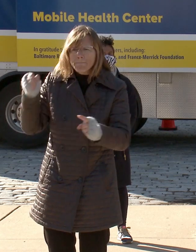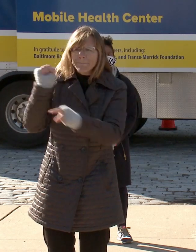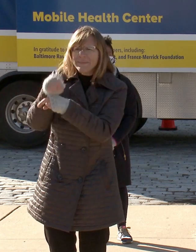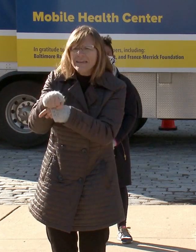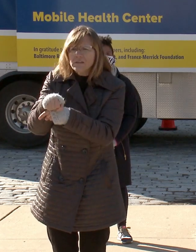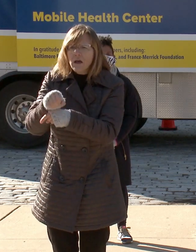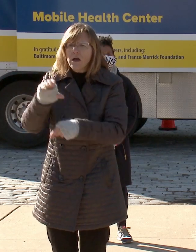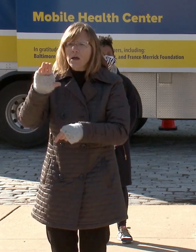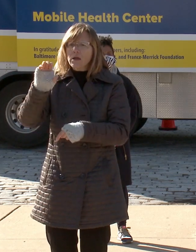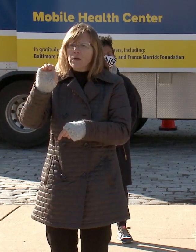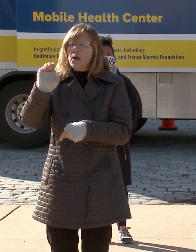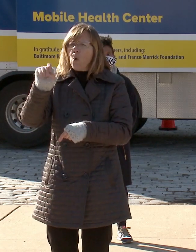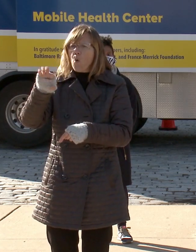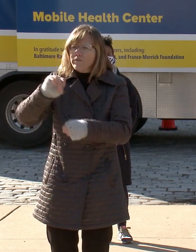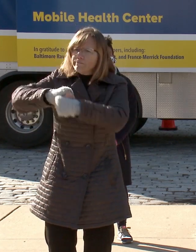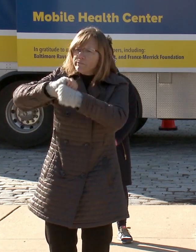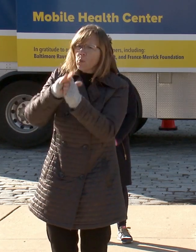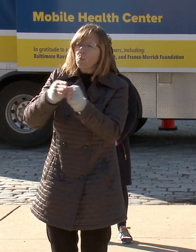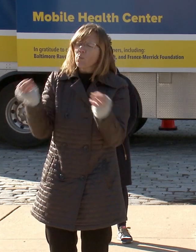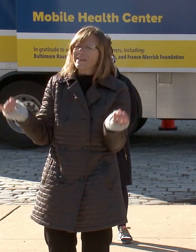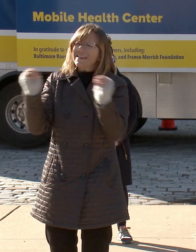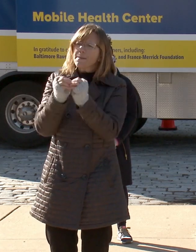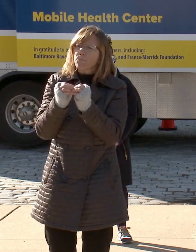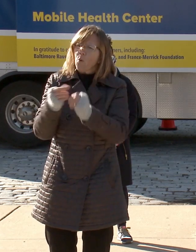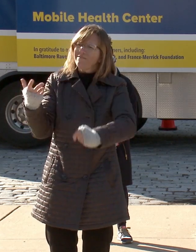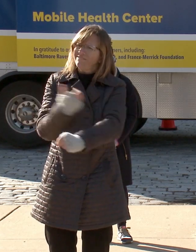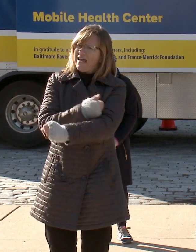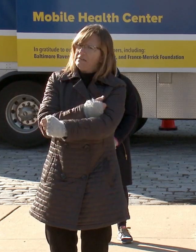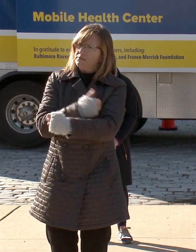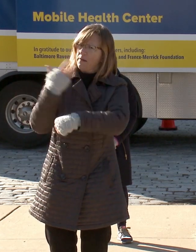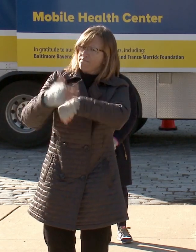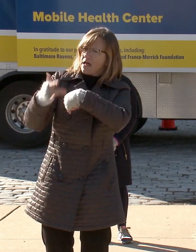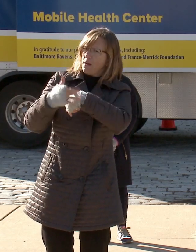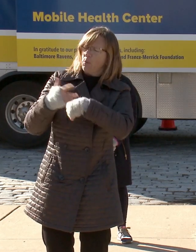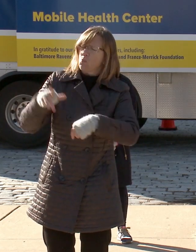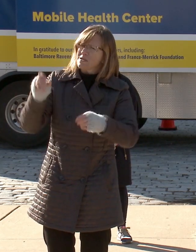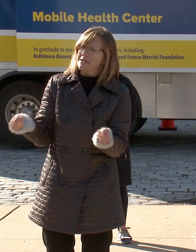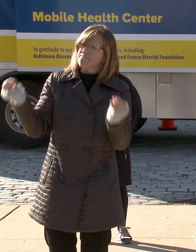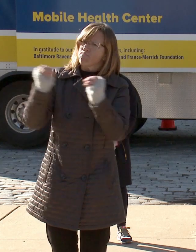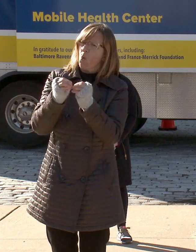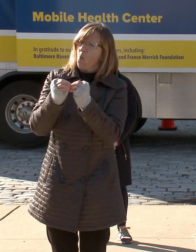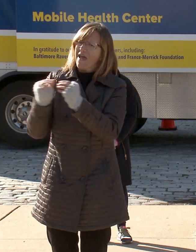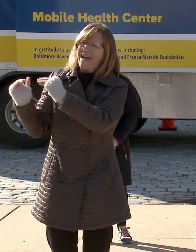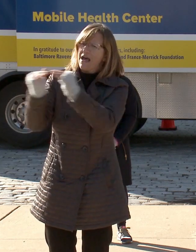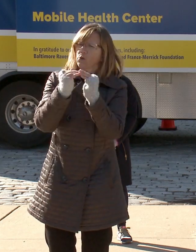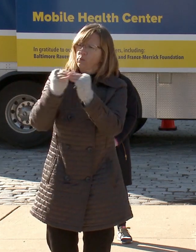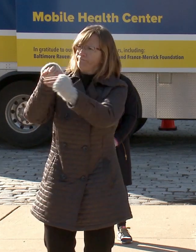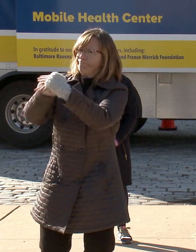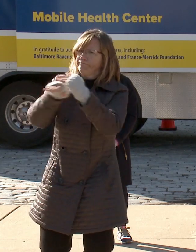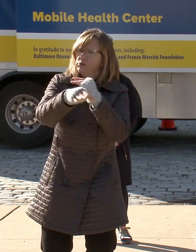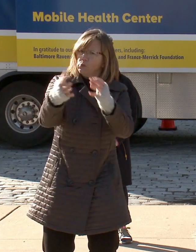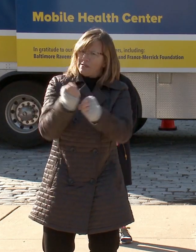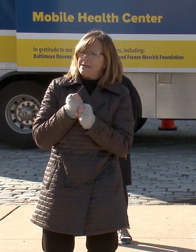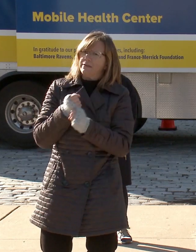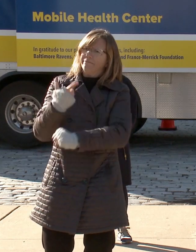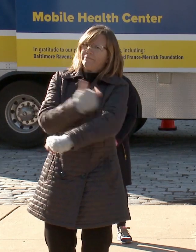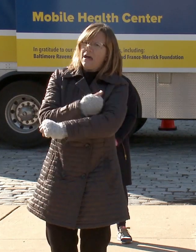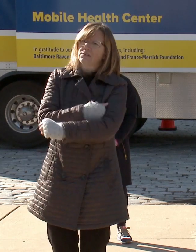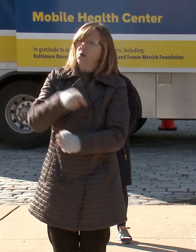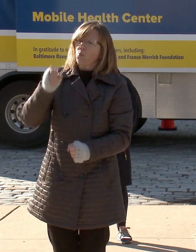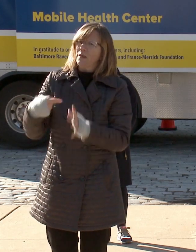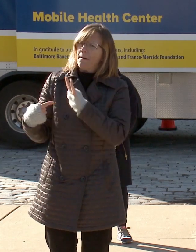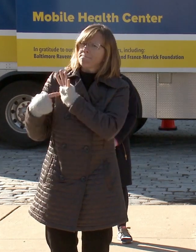a greater supply of vaccine and a focus on equity. We must develop a model for